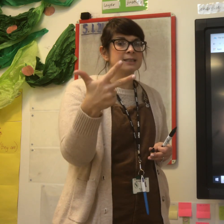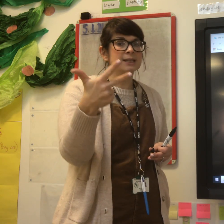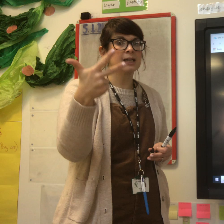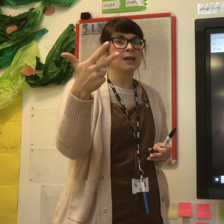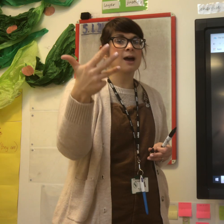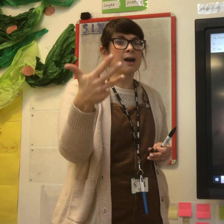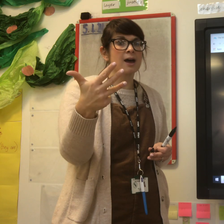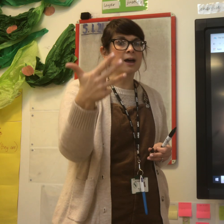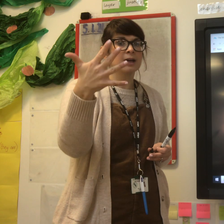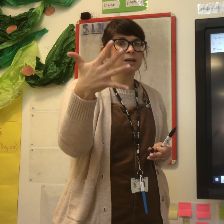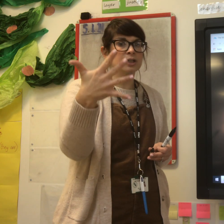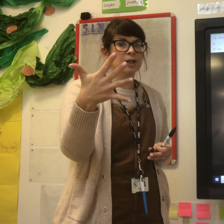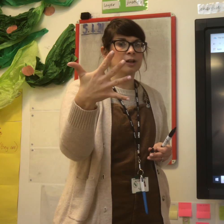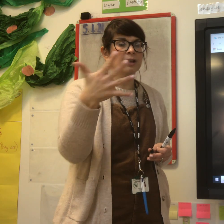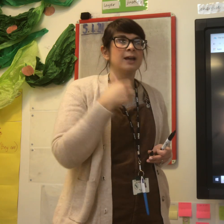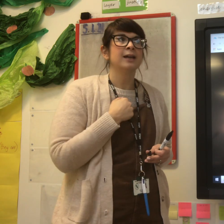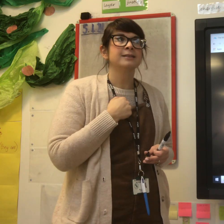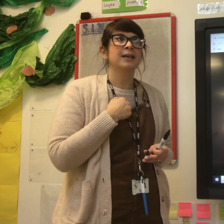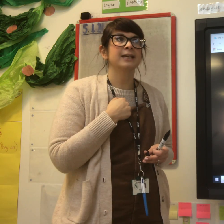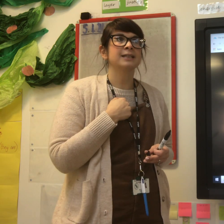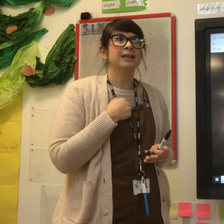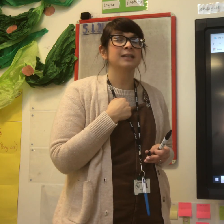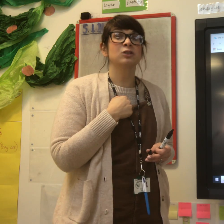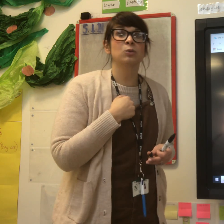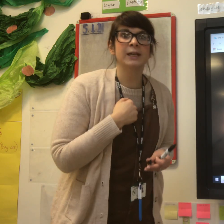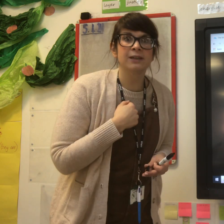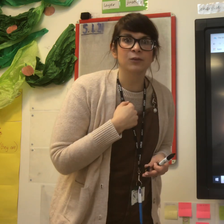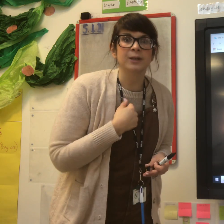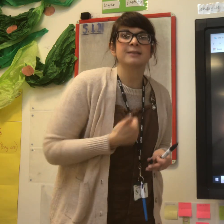see a girl. Say it in a squeaky voice.